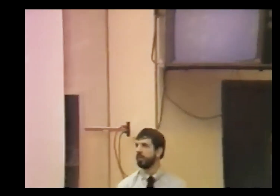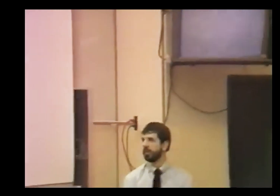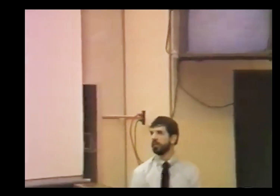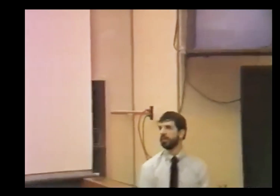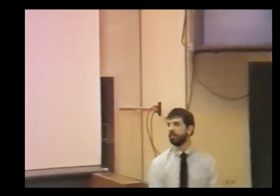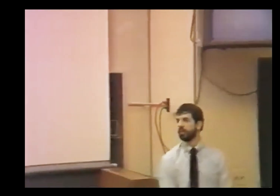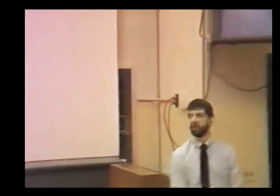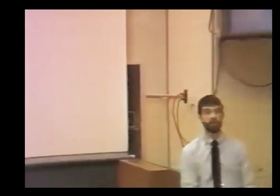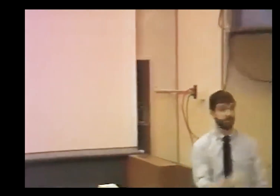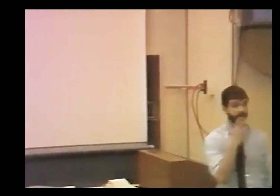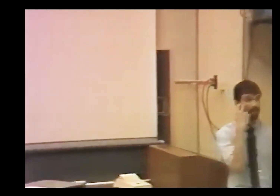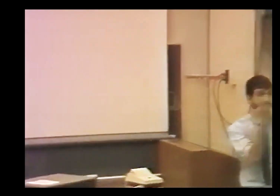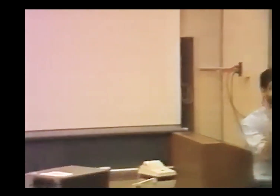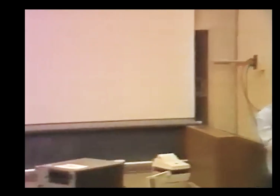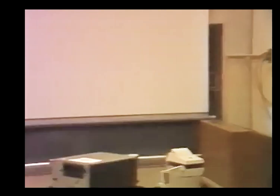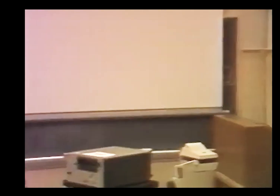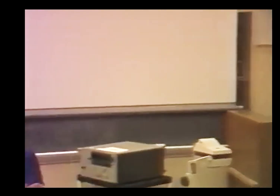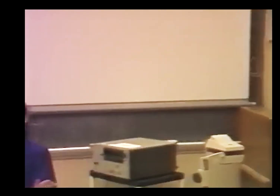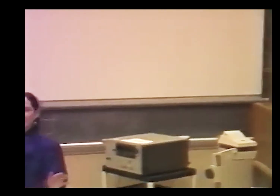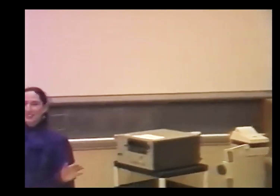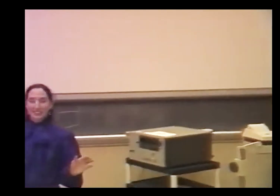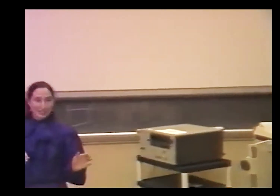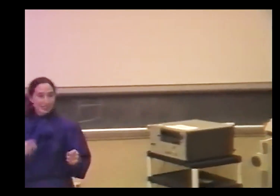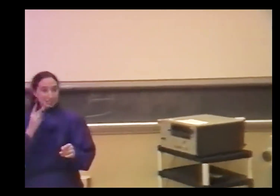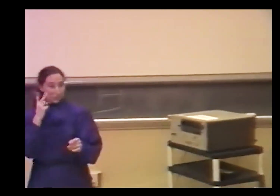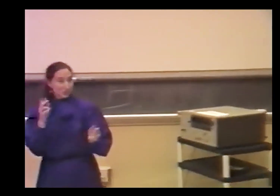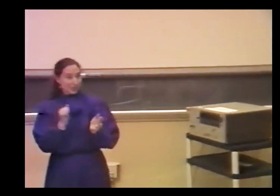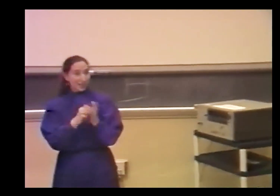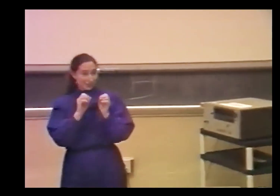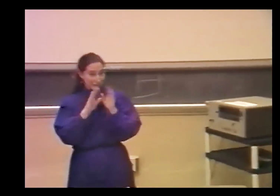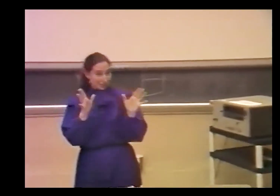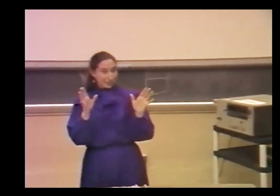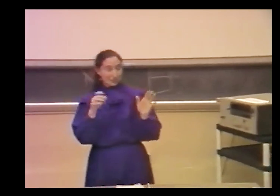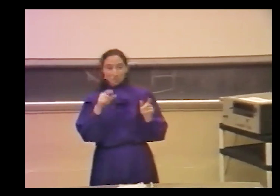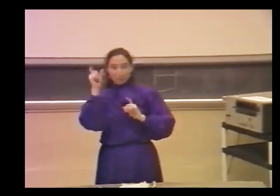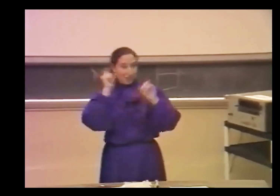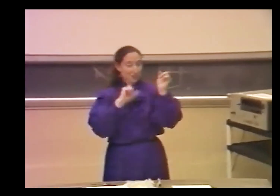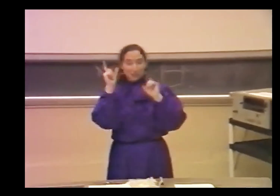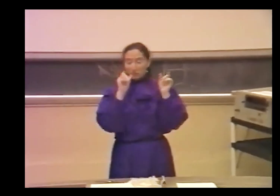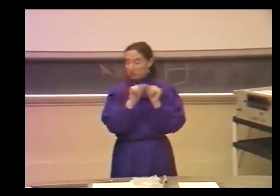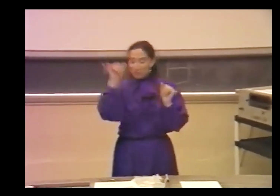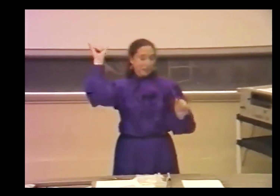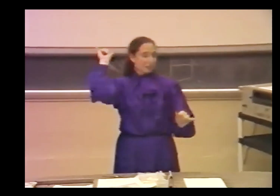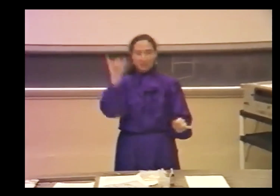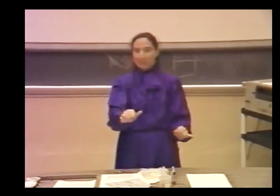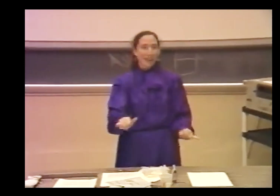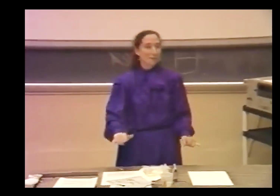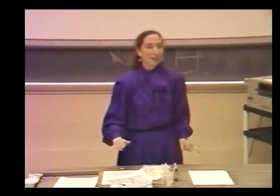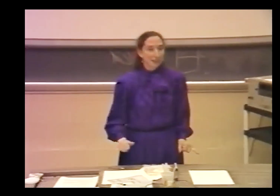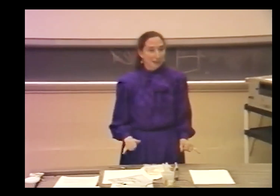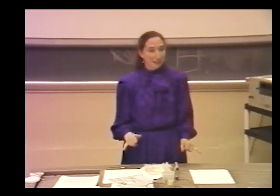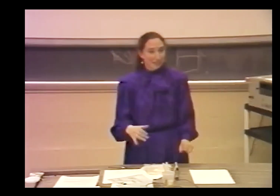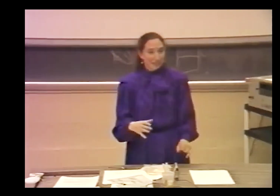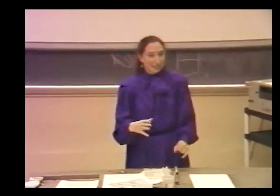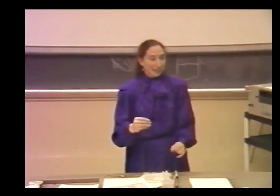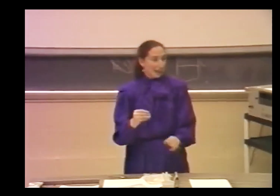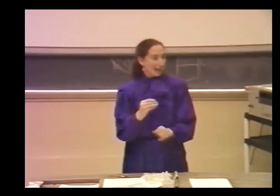Okay, did you see that clearly? Did you see that clearly? The facial expression just stayed right there.